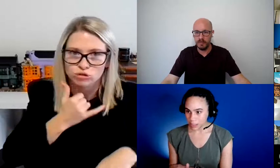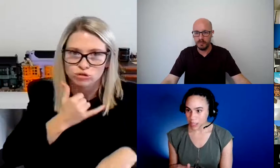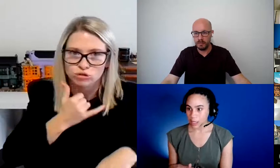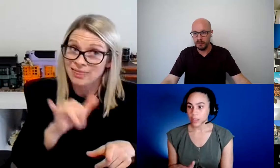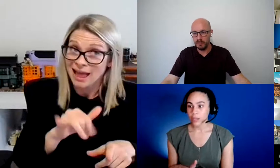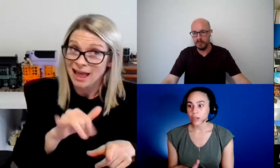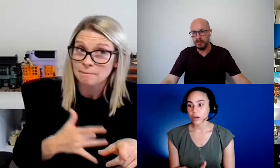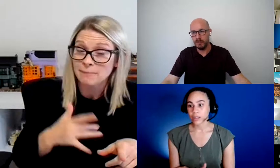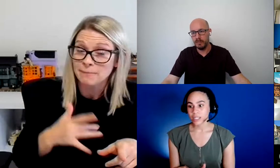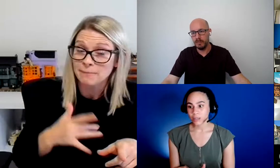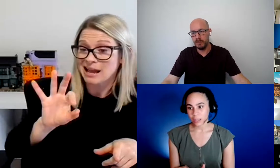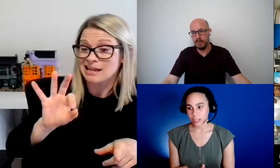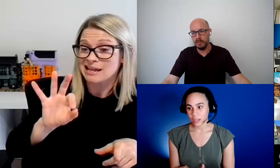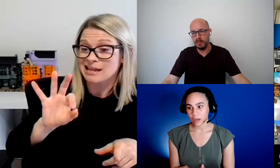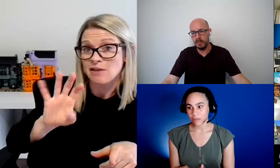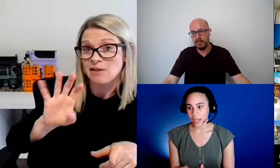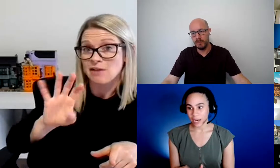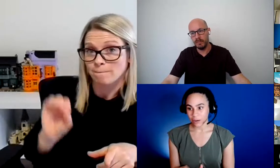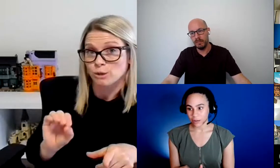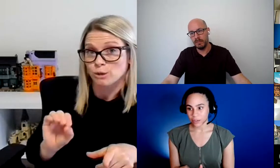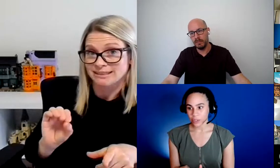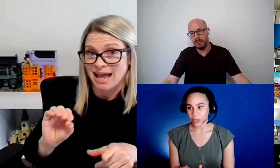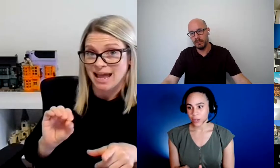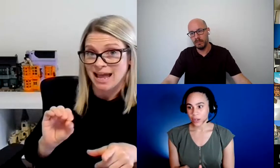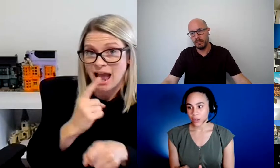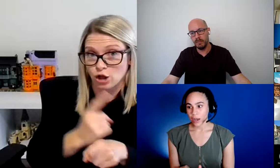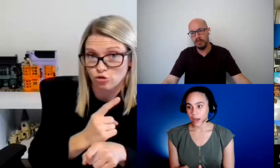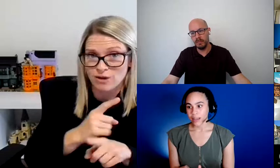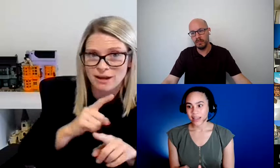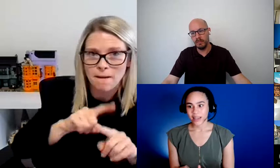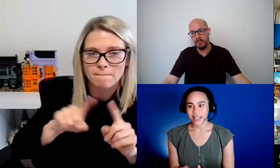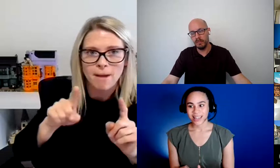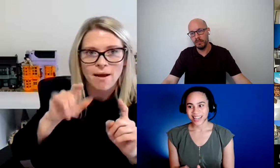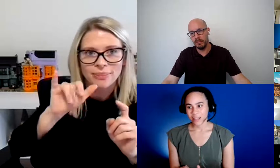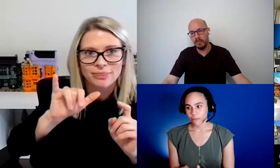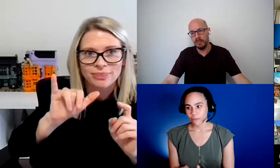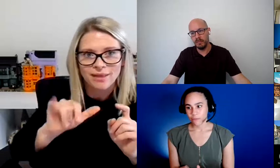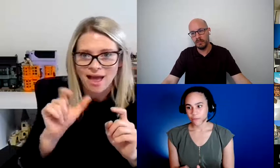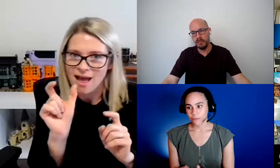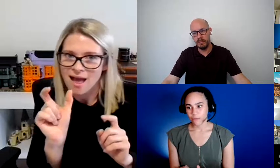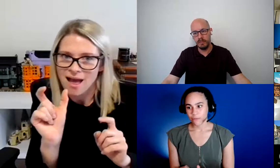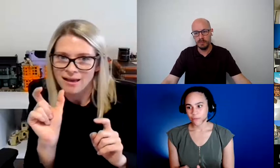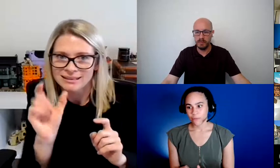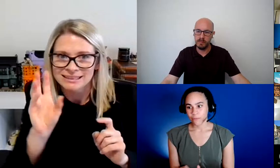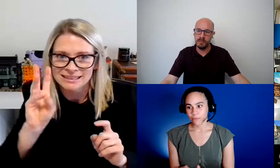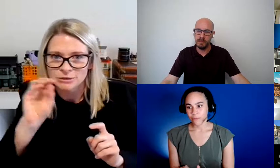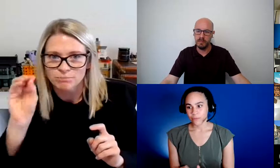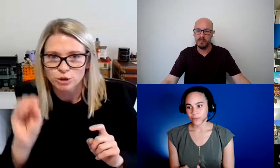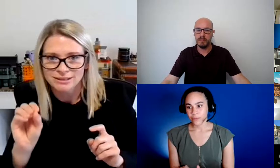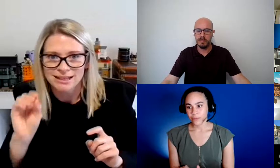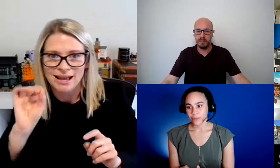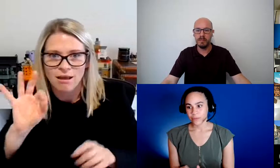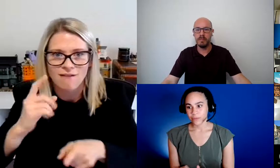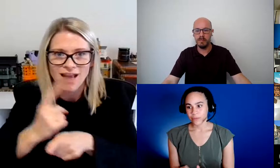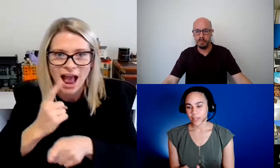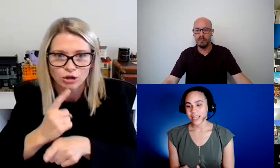There typically is a lot of errors. The 90, the